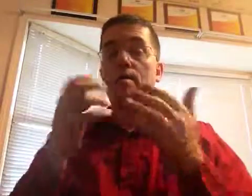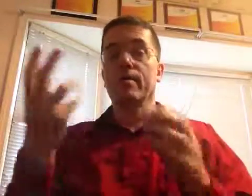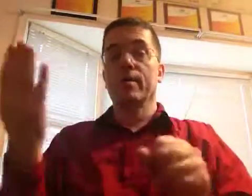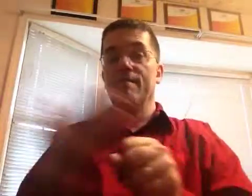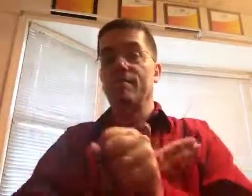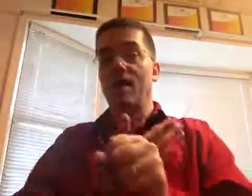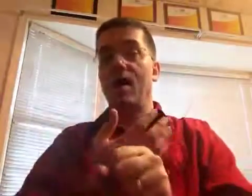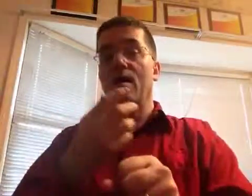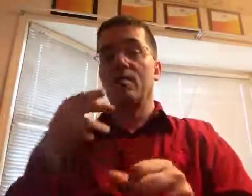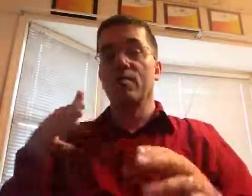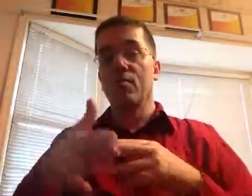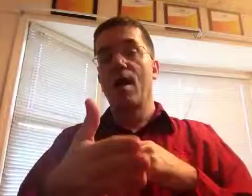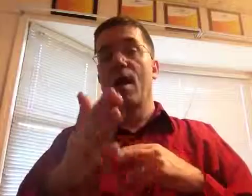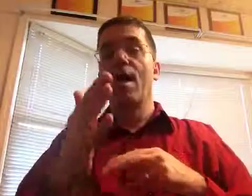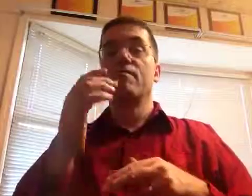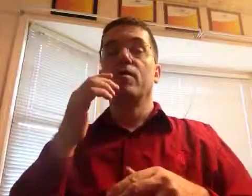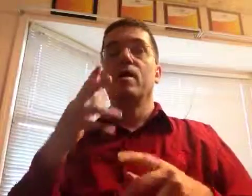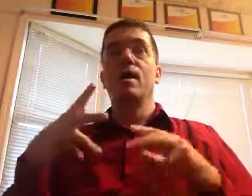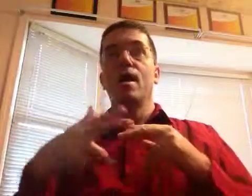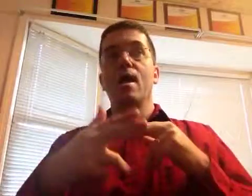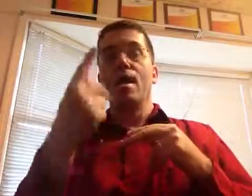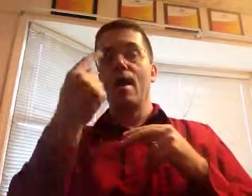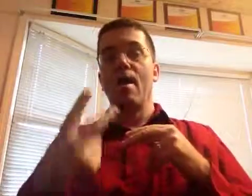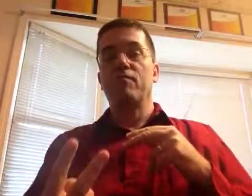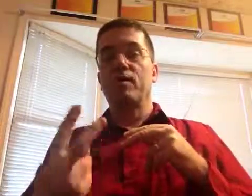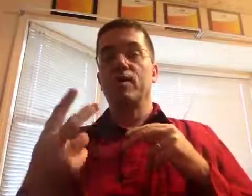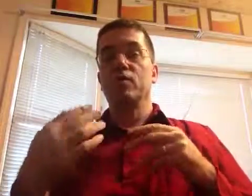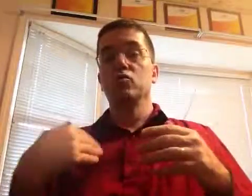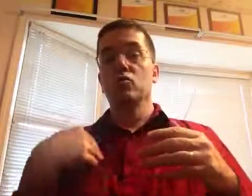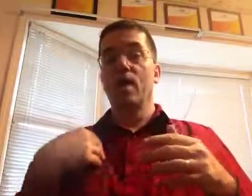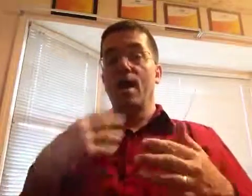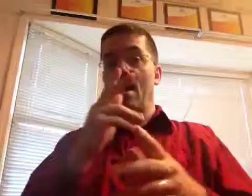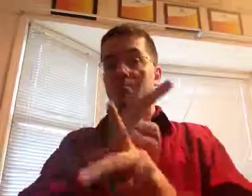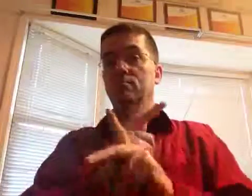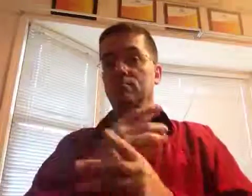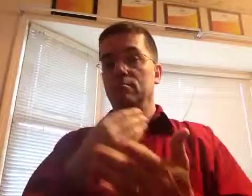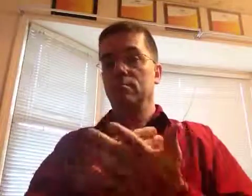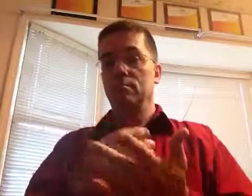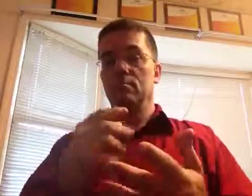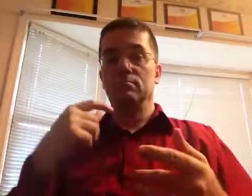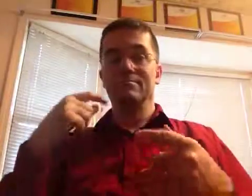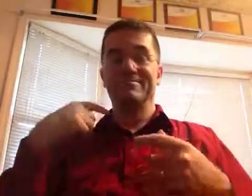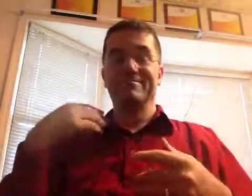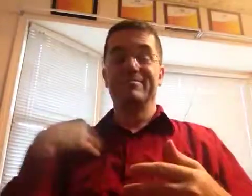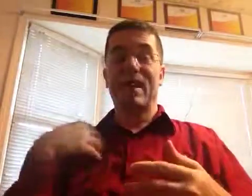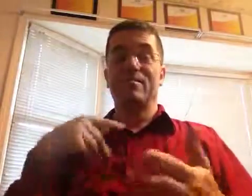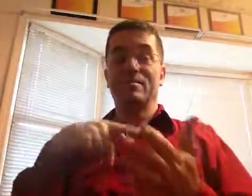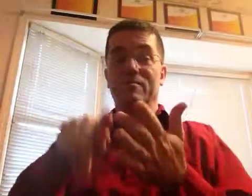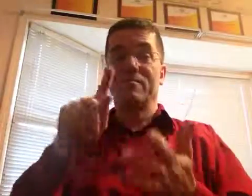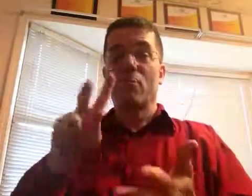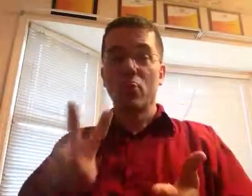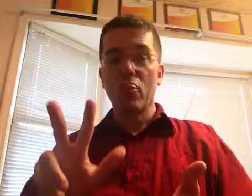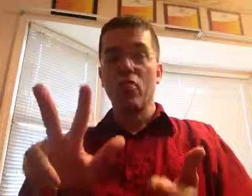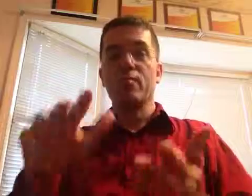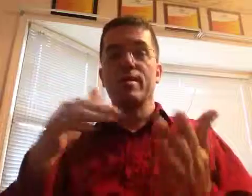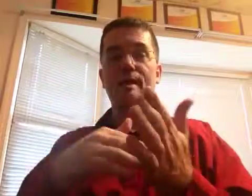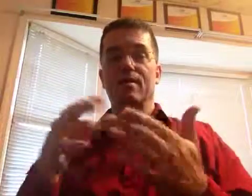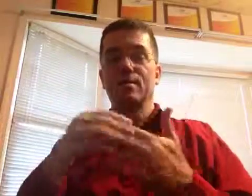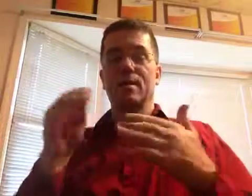halfway through the semester, and then you've got a student loan hanging around your neck for $3,000. And